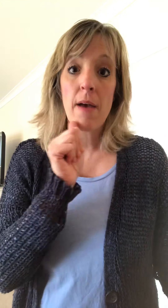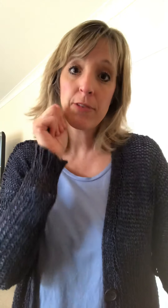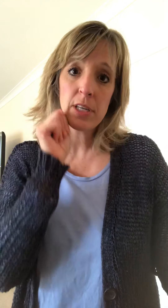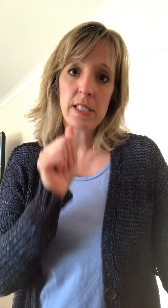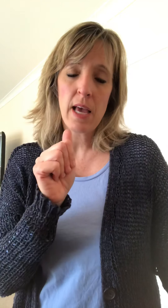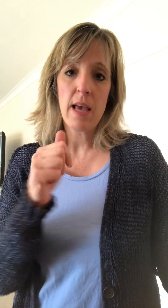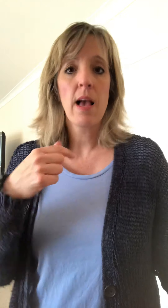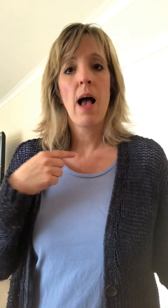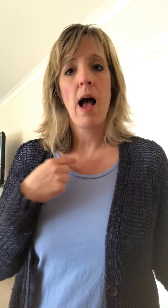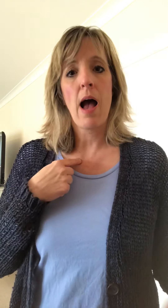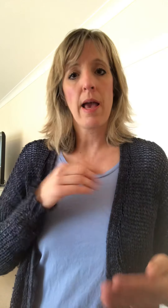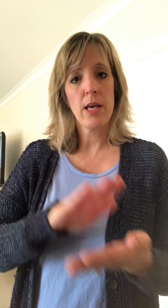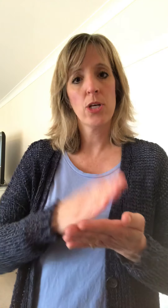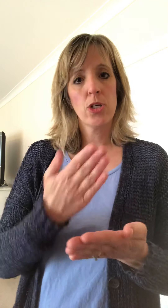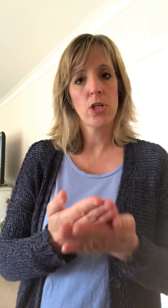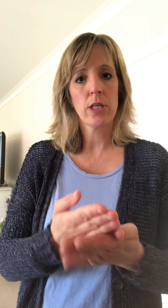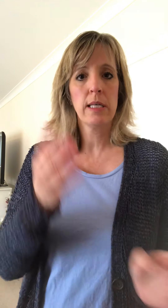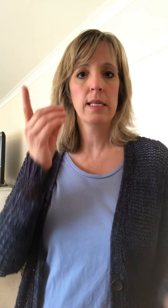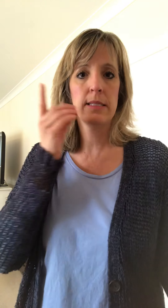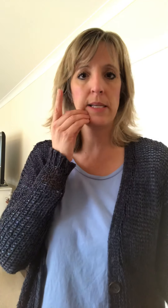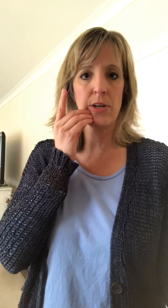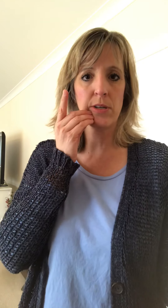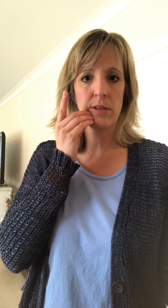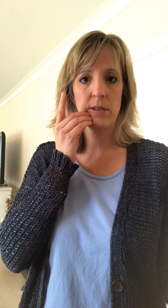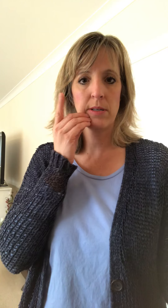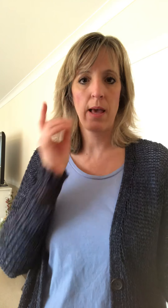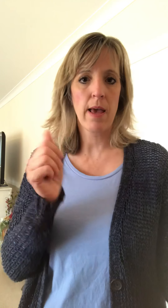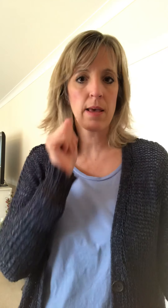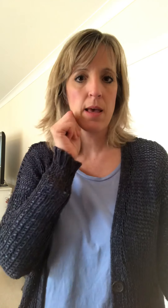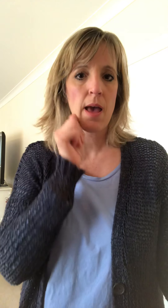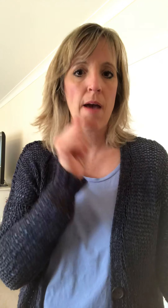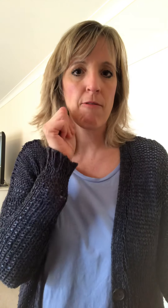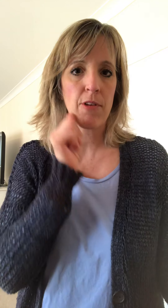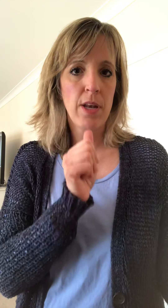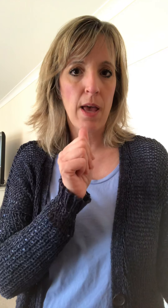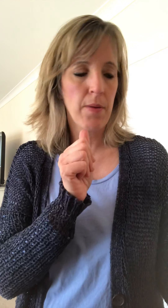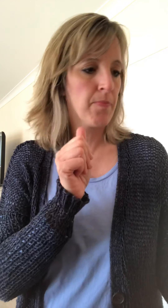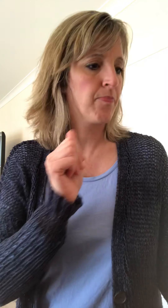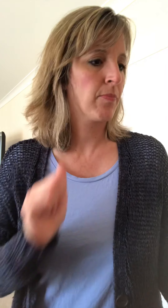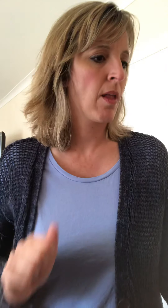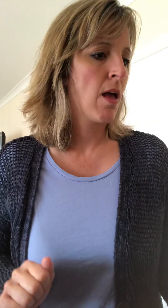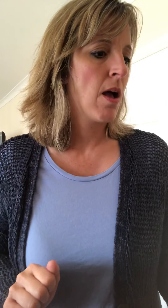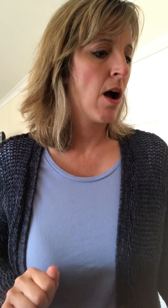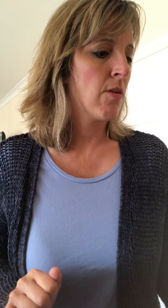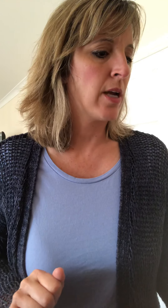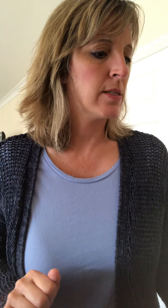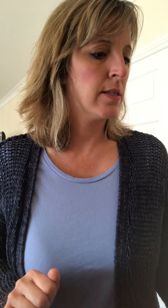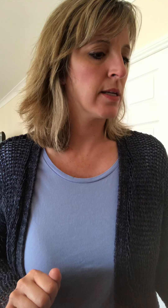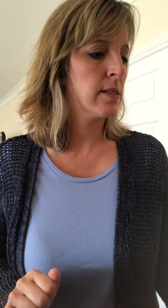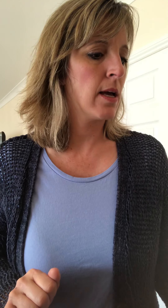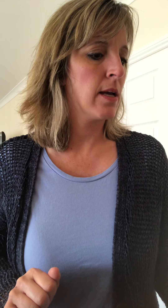Every day I cook dinner, okay? Every day. All right, next